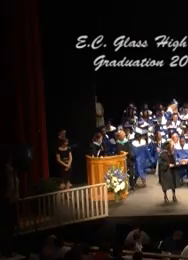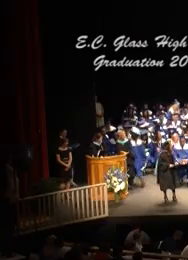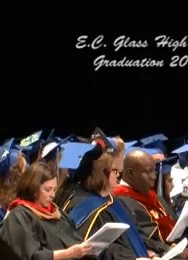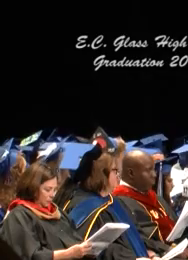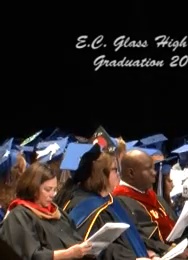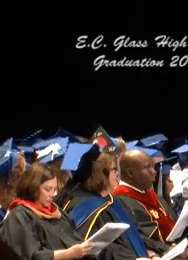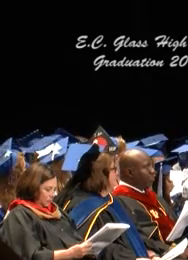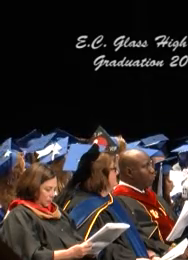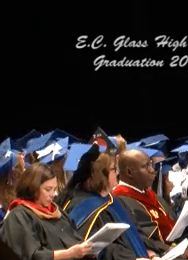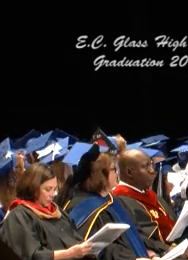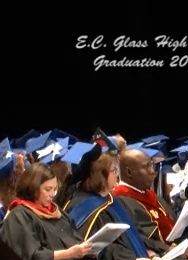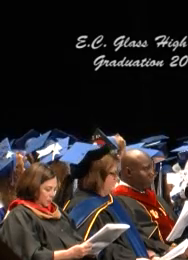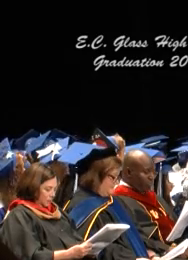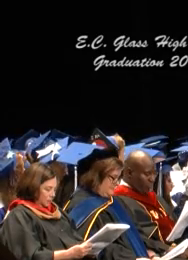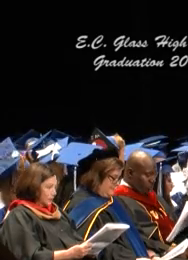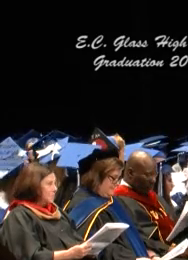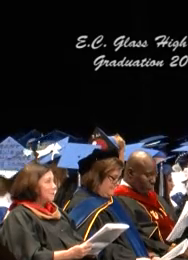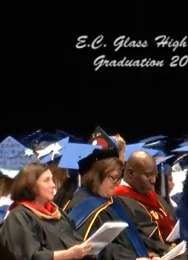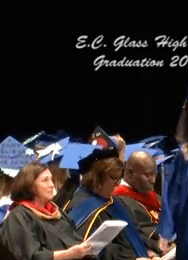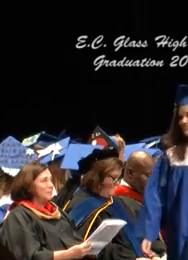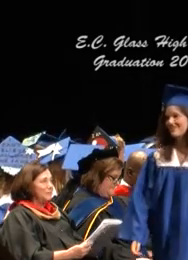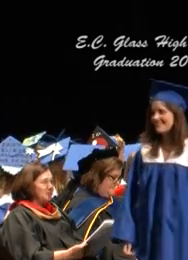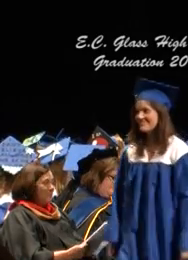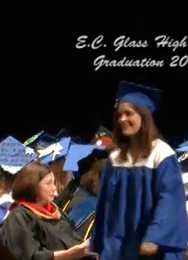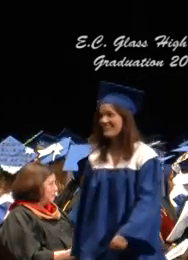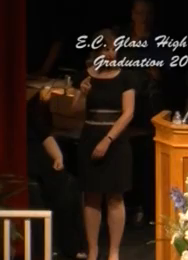Nyla Renee Monroe.